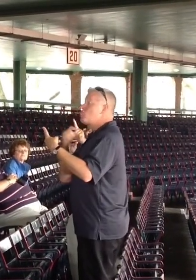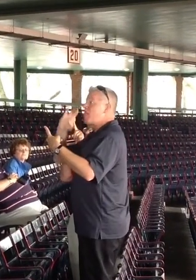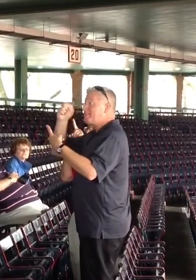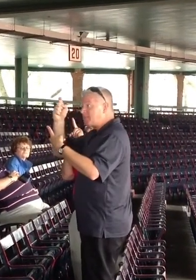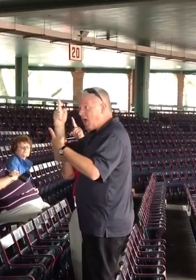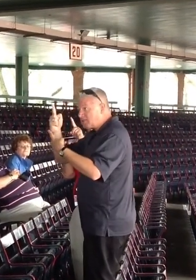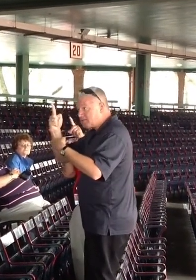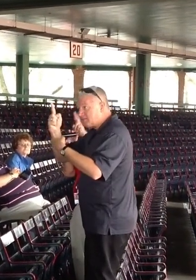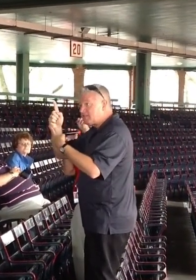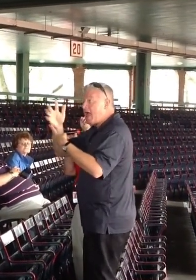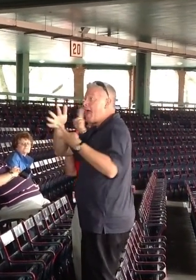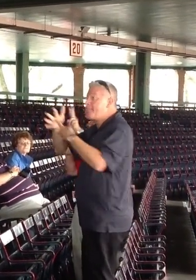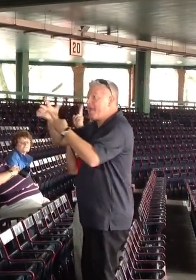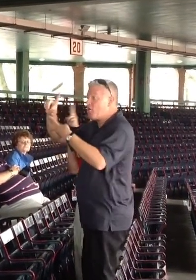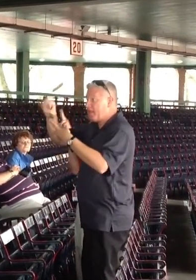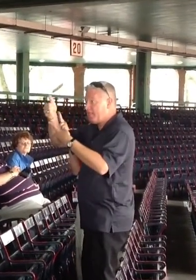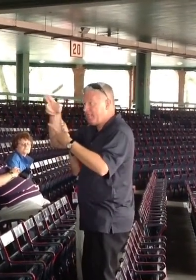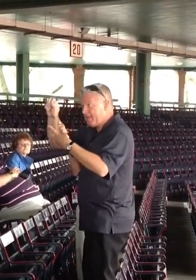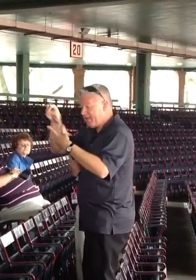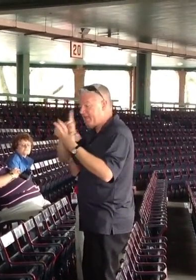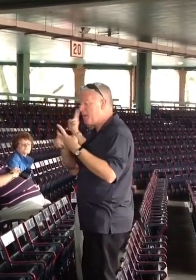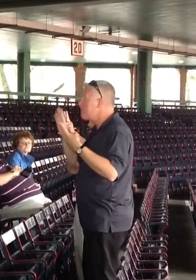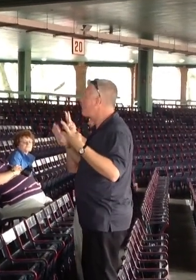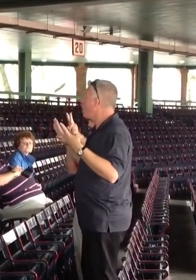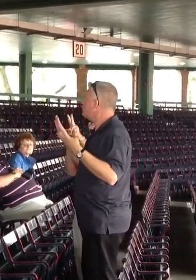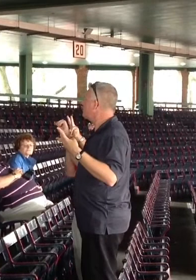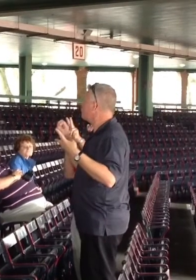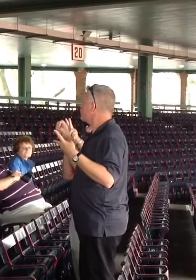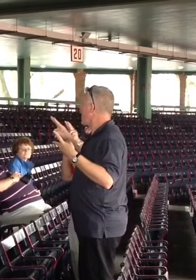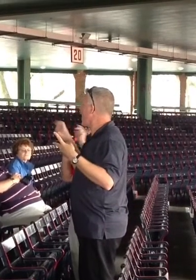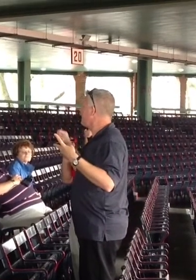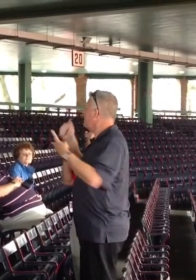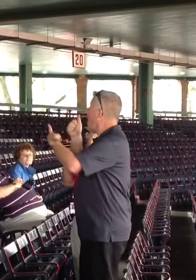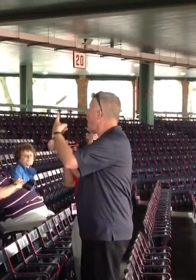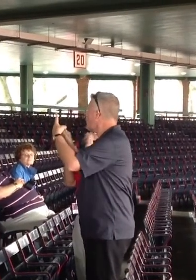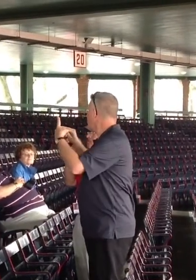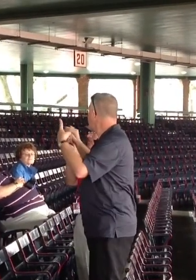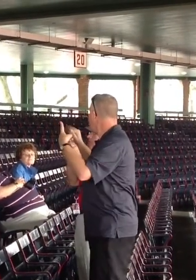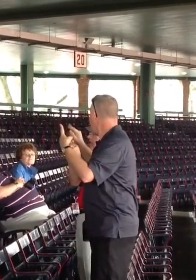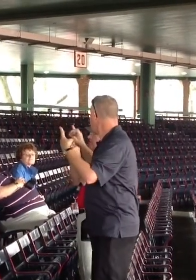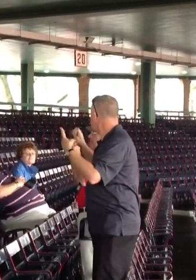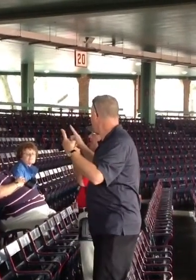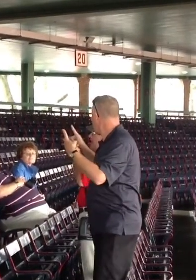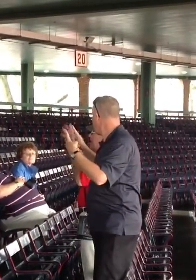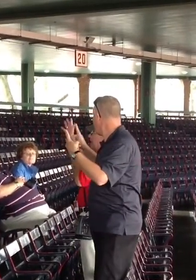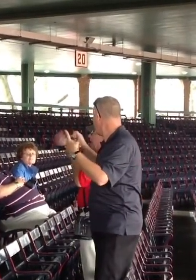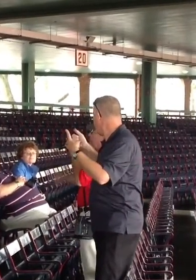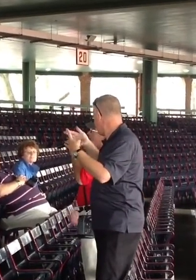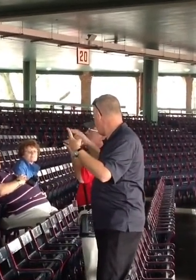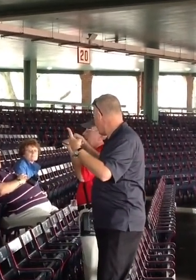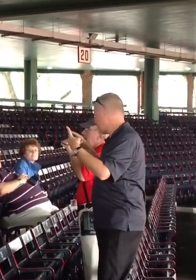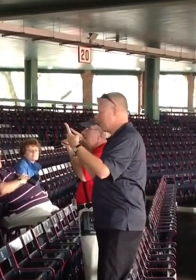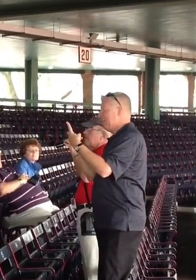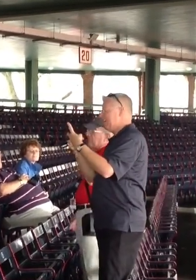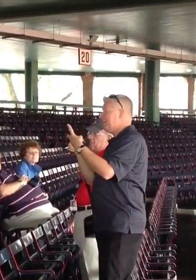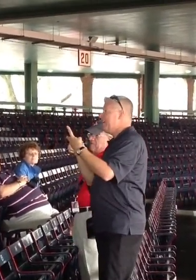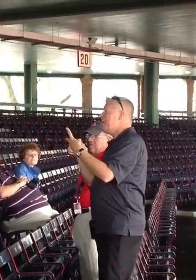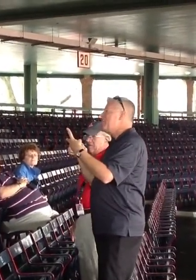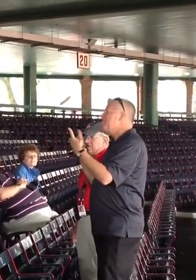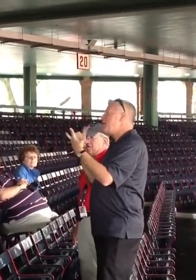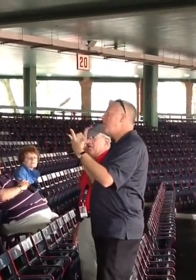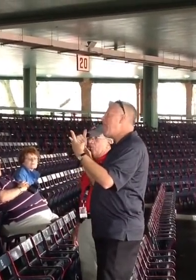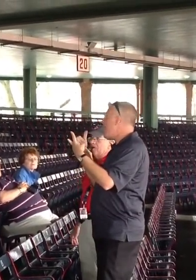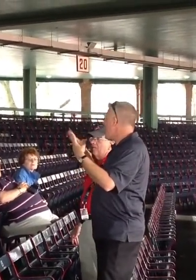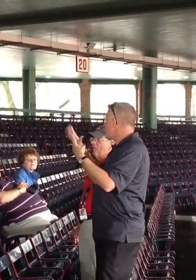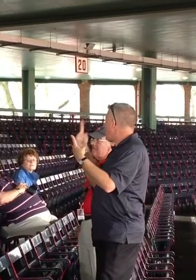in the American League, the Boston Braves in the National League. The Boston Braves played about a mile from